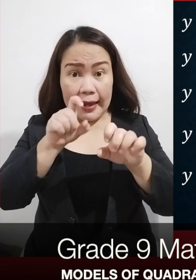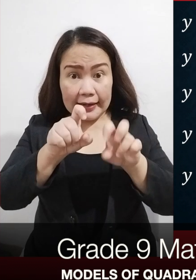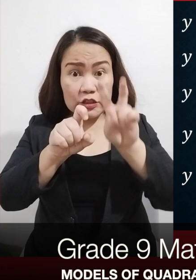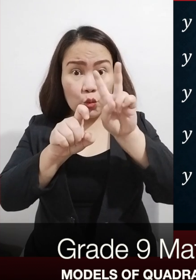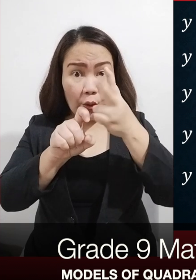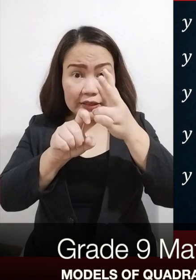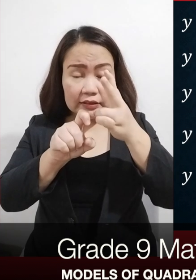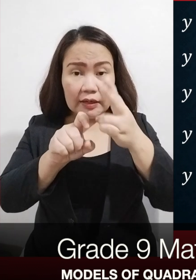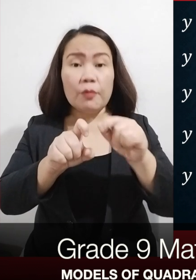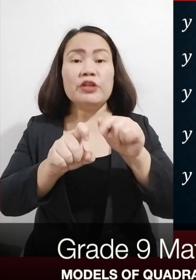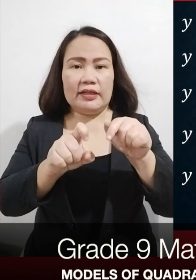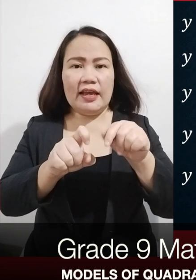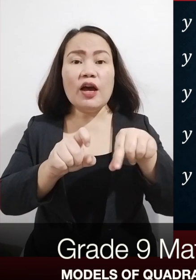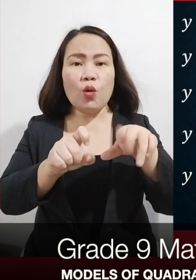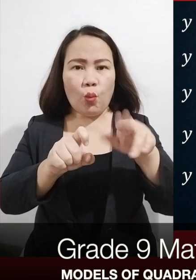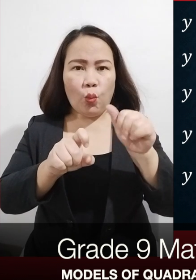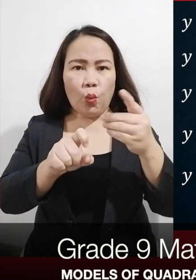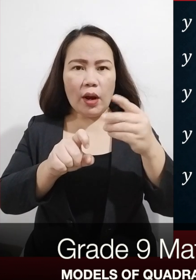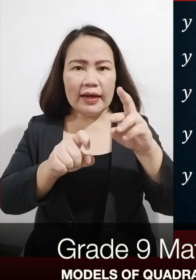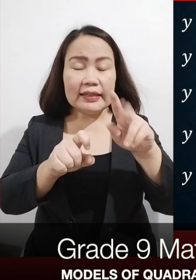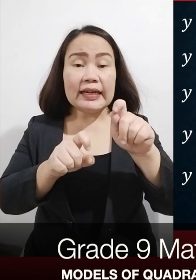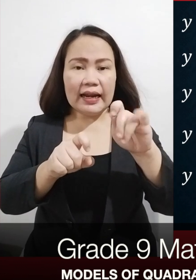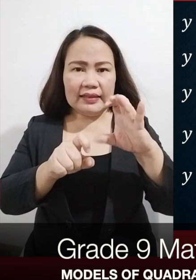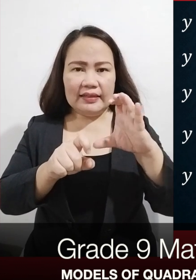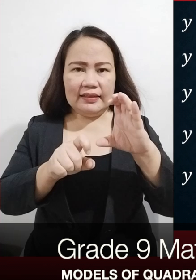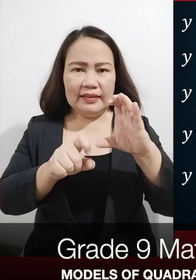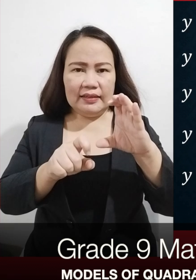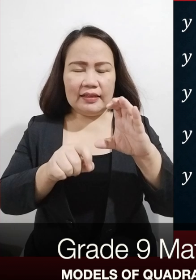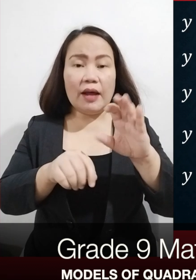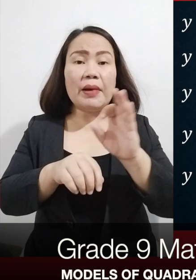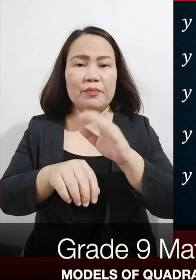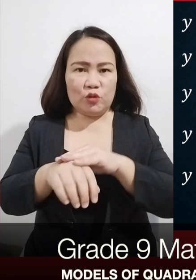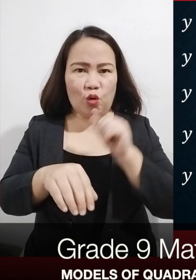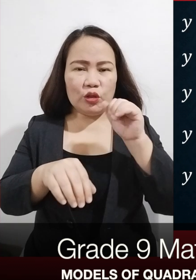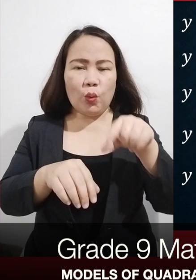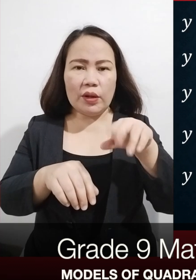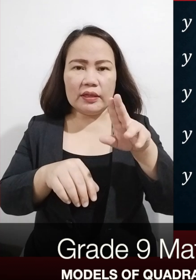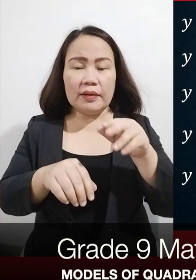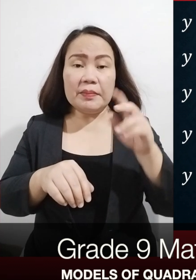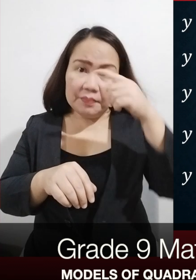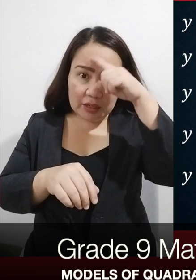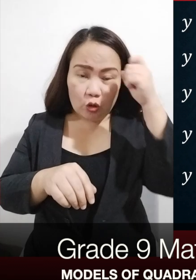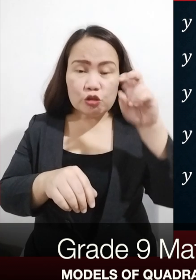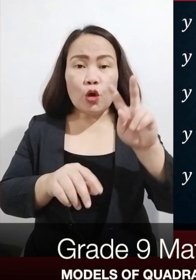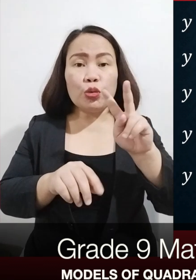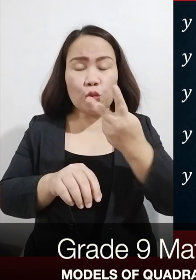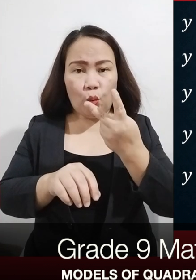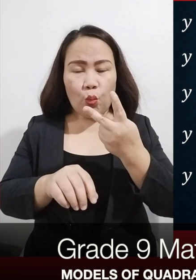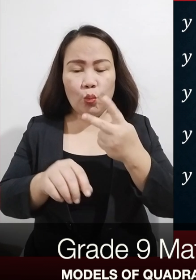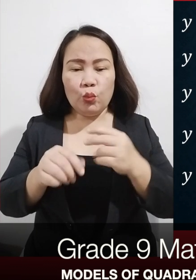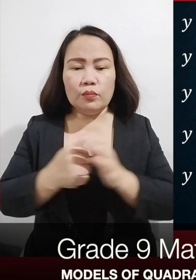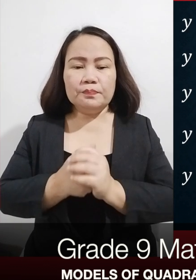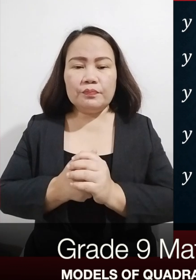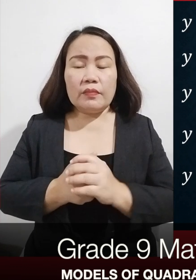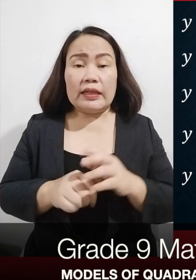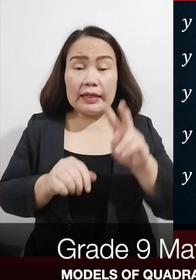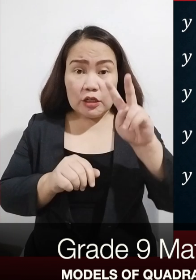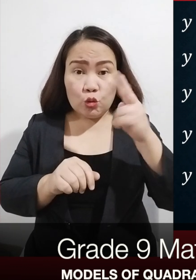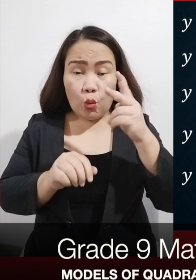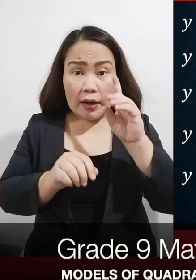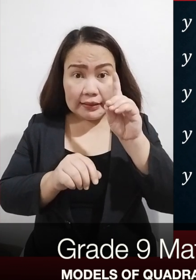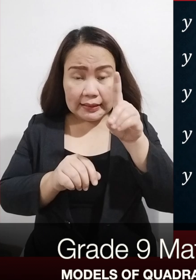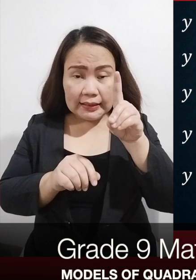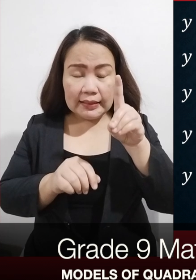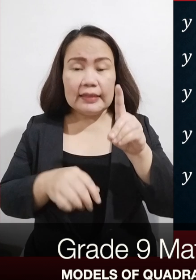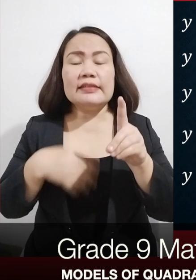ito. Kung mapapansin nyo, ito ay second degree, o yung degree ng function natin ay nasa 2. Ibig